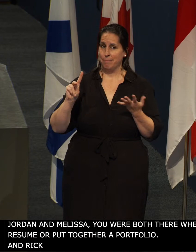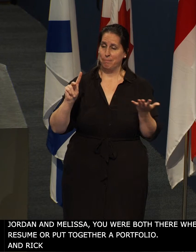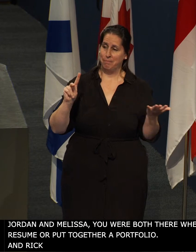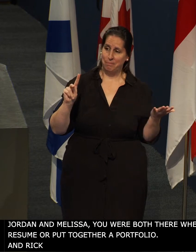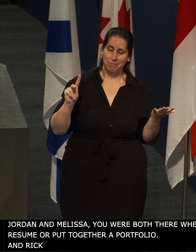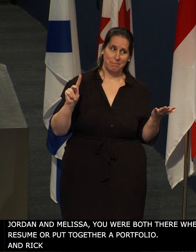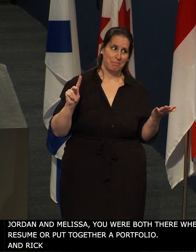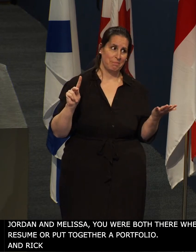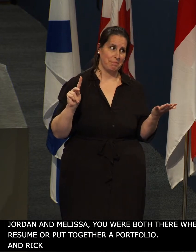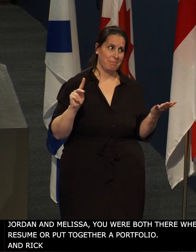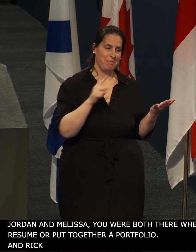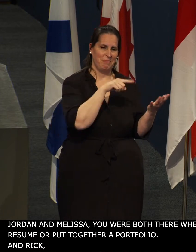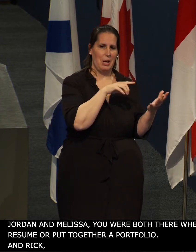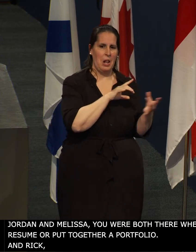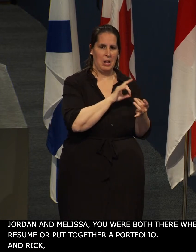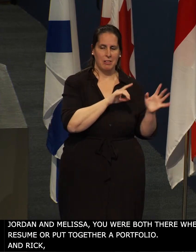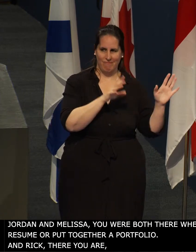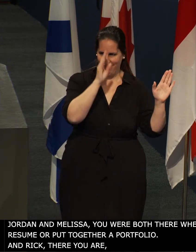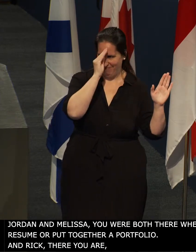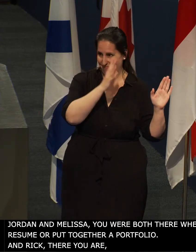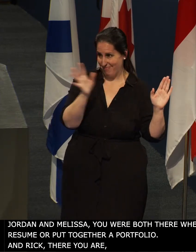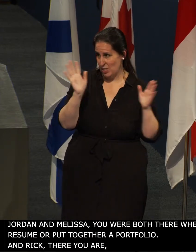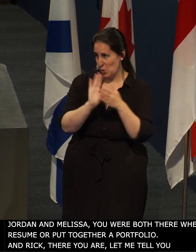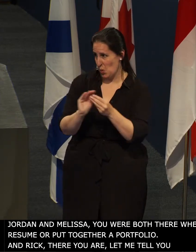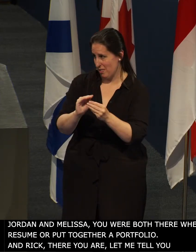there you are. Let me tell you a story about Rick.